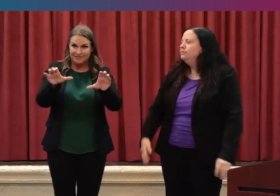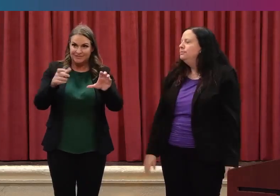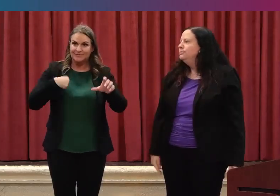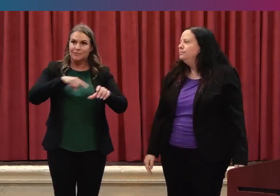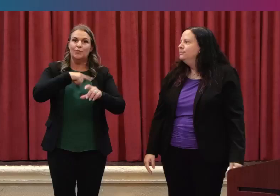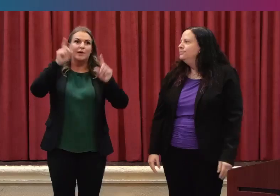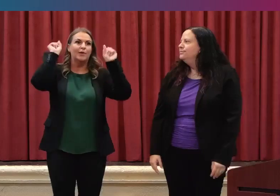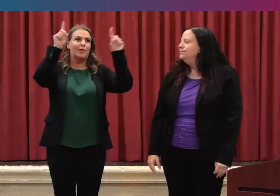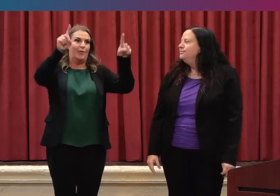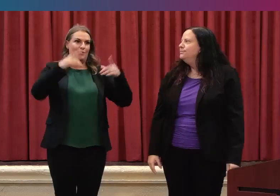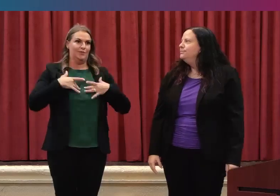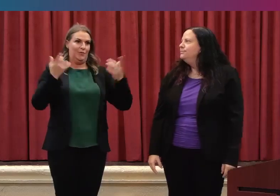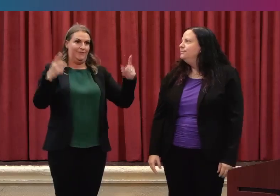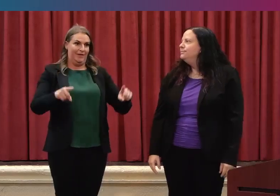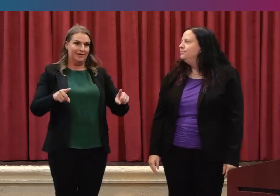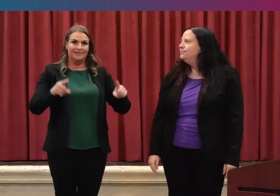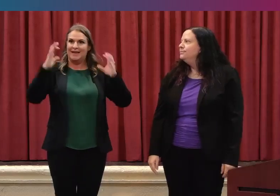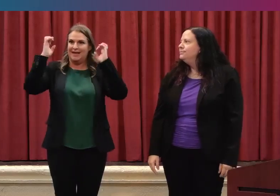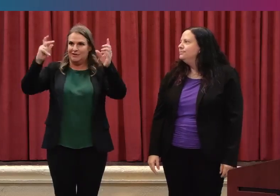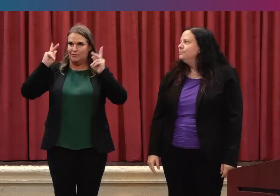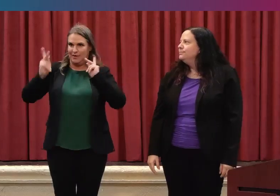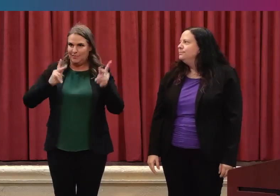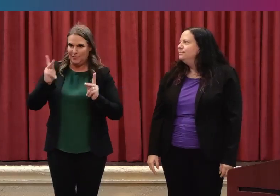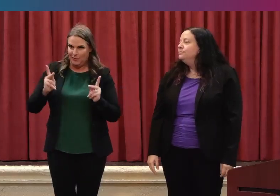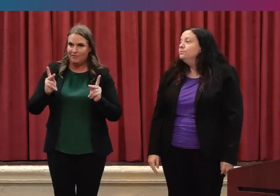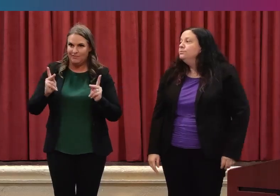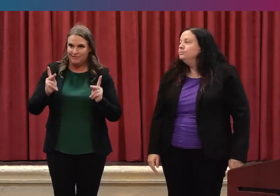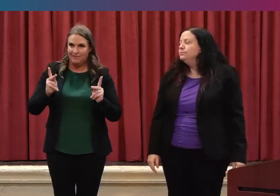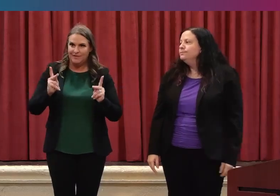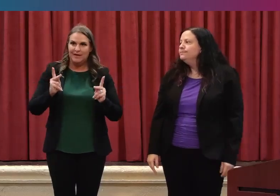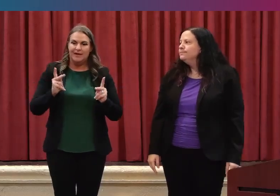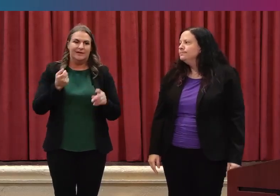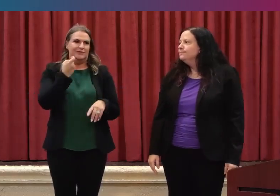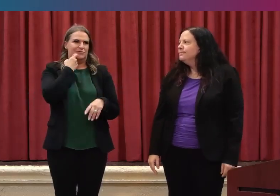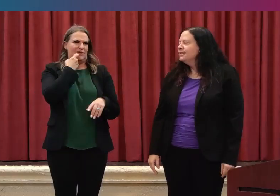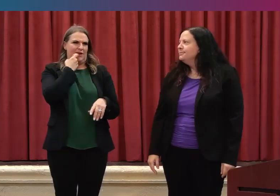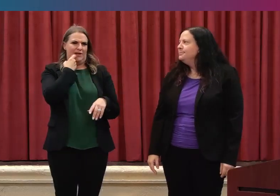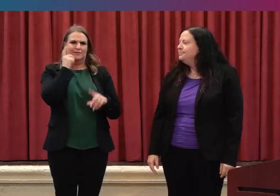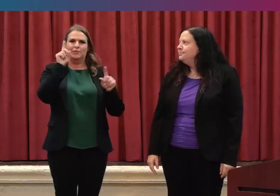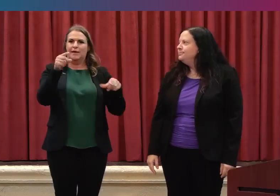Some of the work that LifeSigns does is going to events and educating individuals.